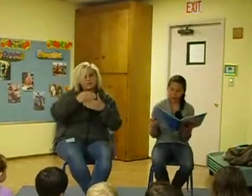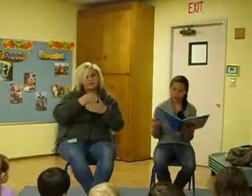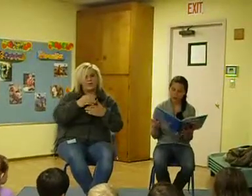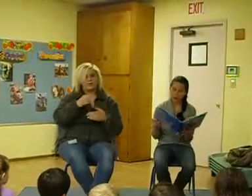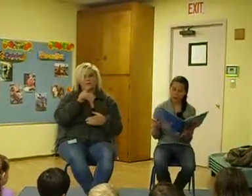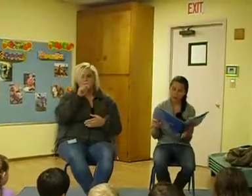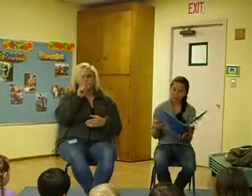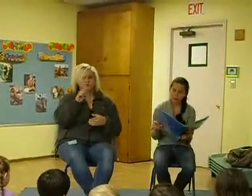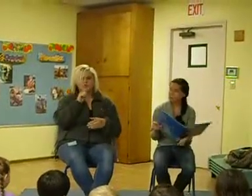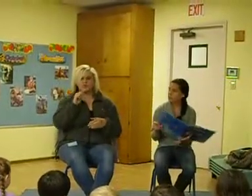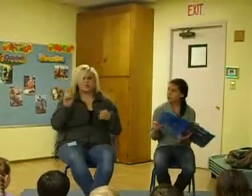fly.